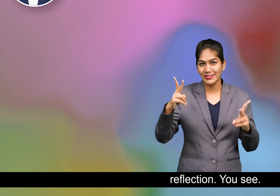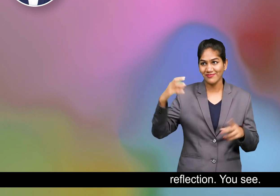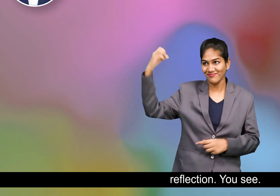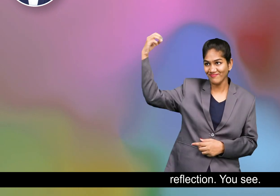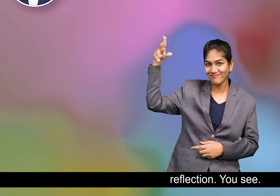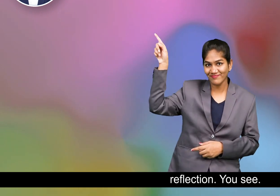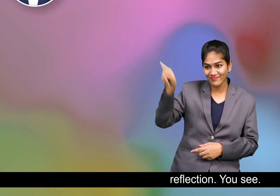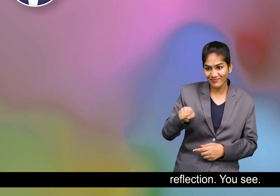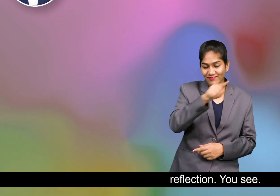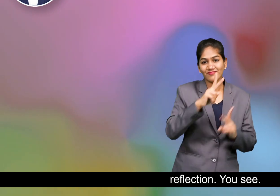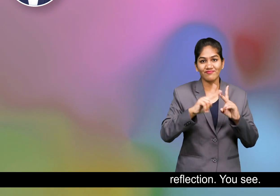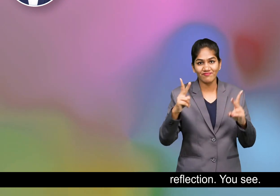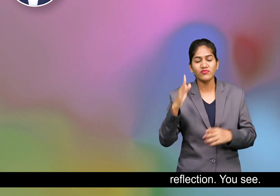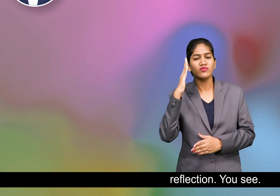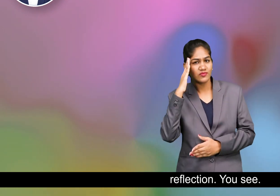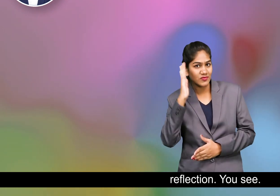reflection.